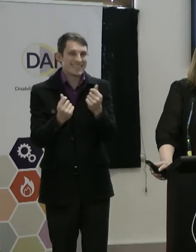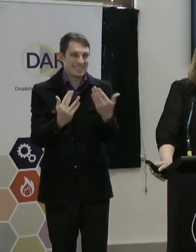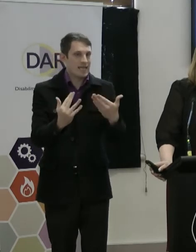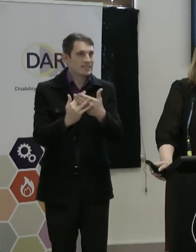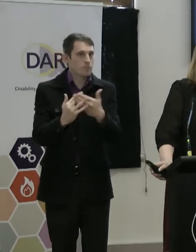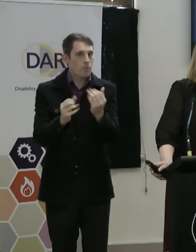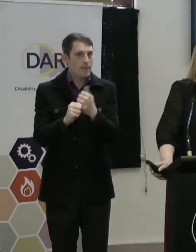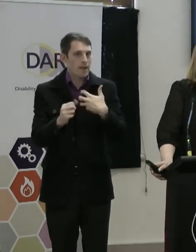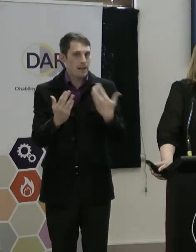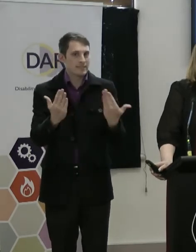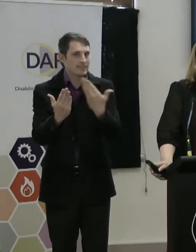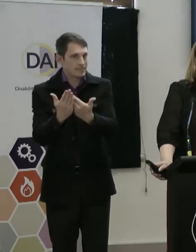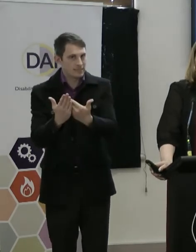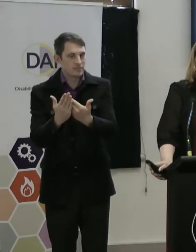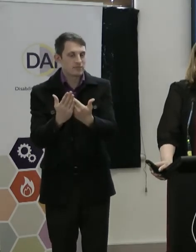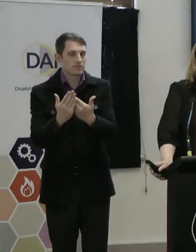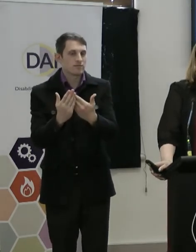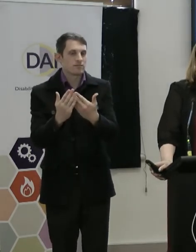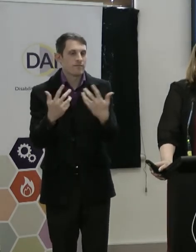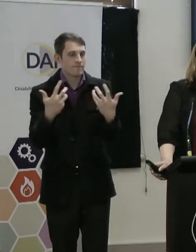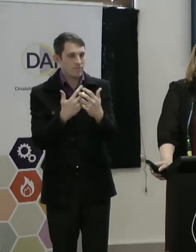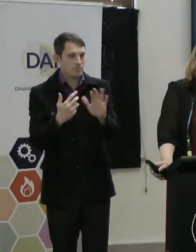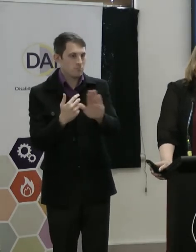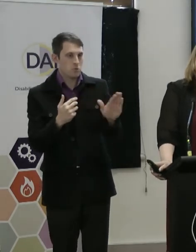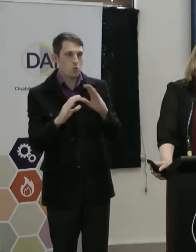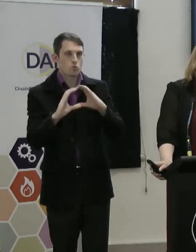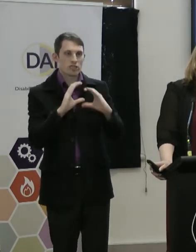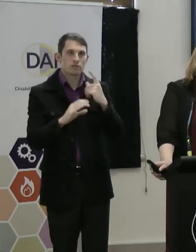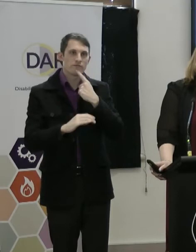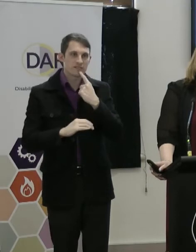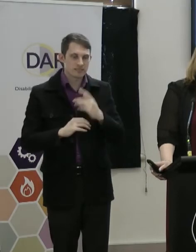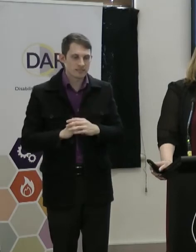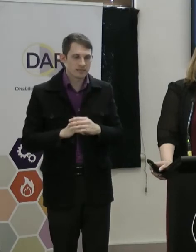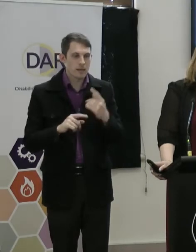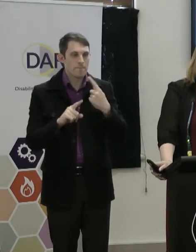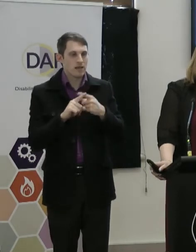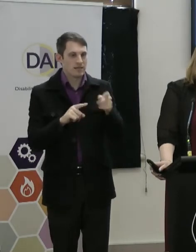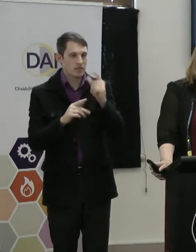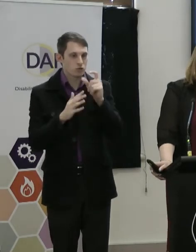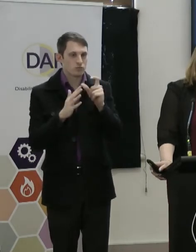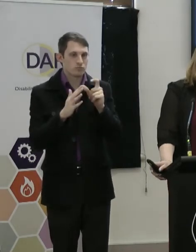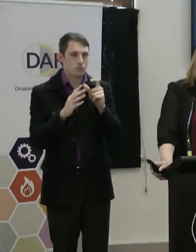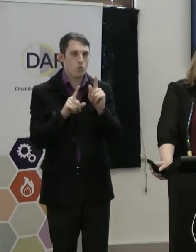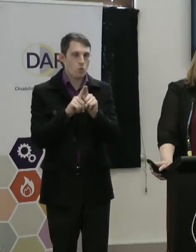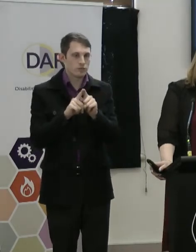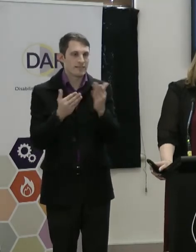that are making the complaints in terms of communication preferences, and that they can do things like lodging complaints